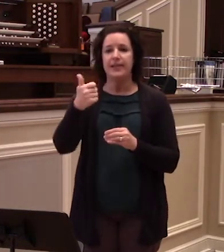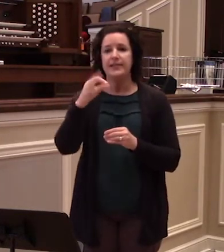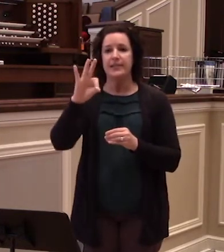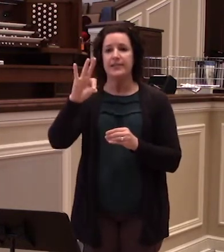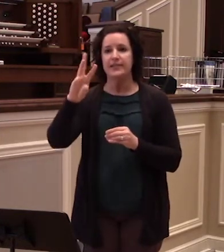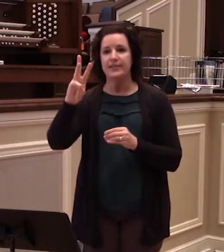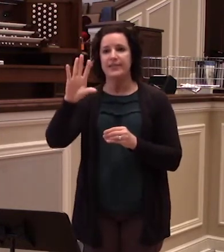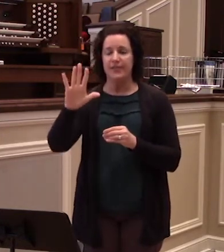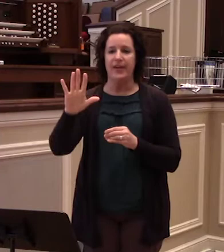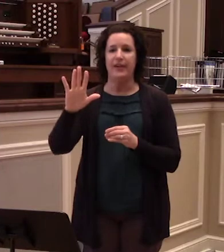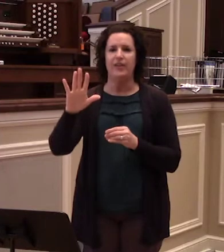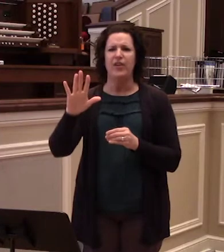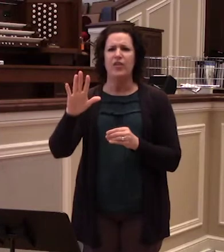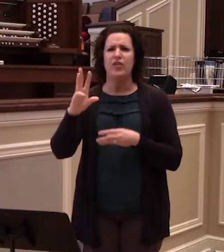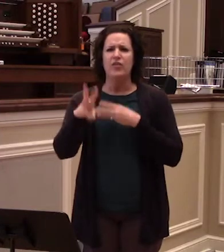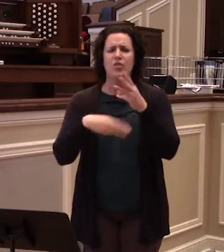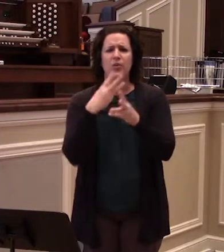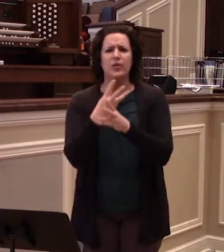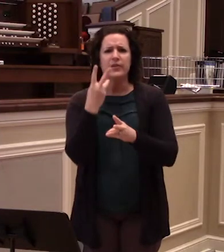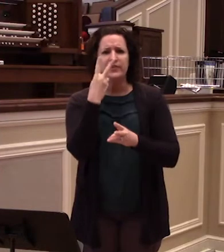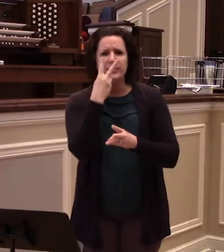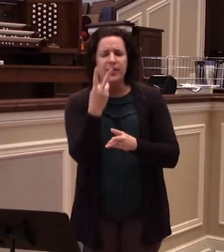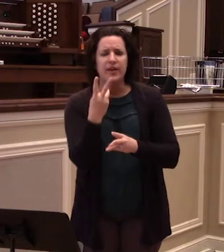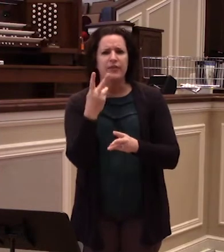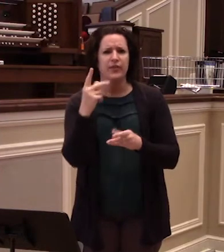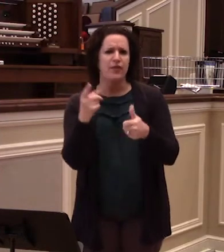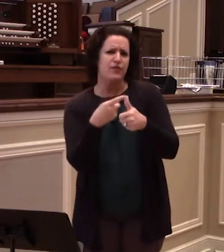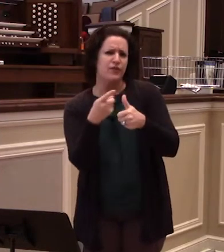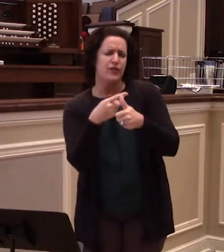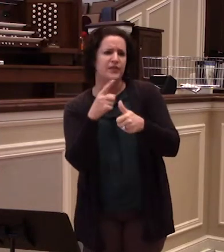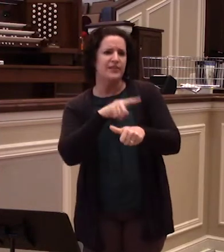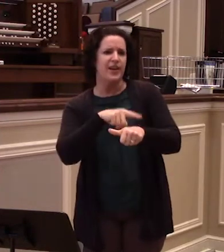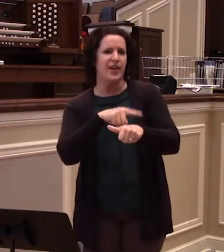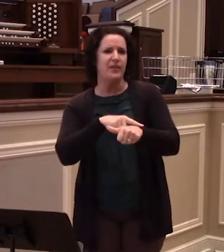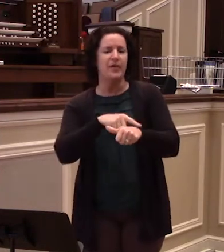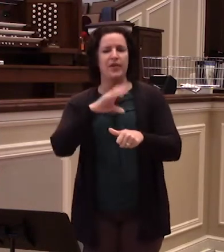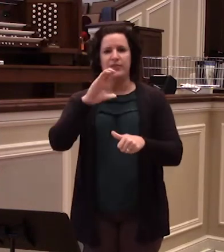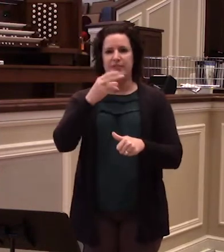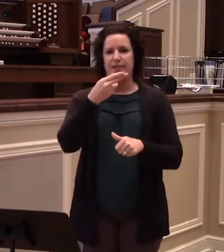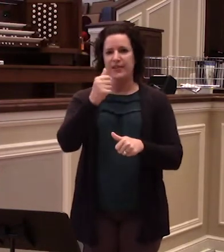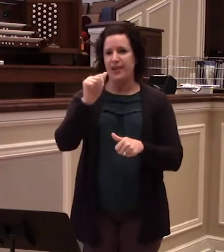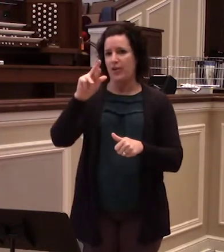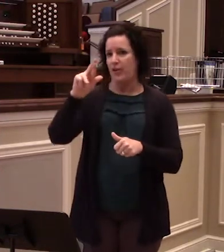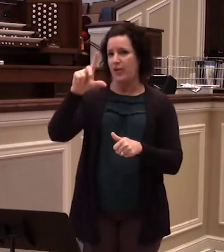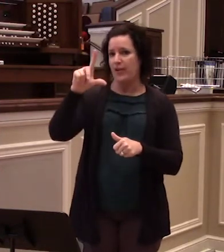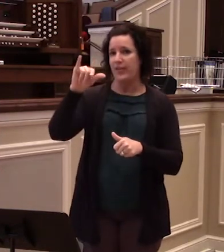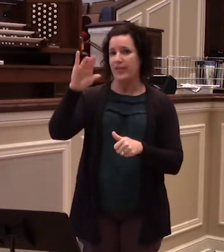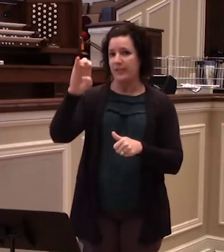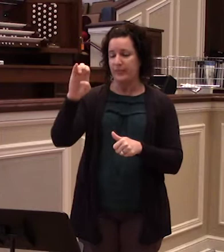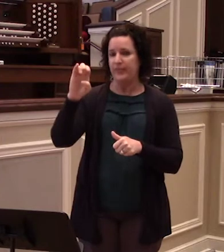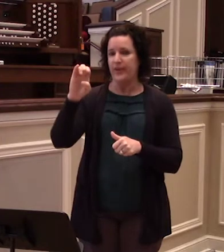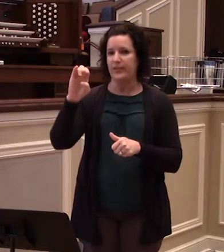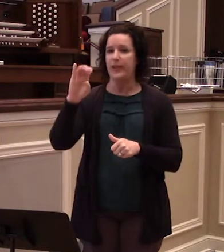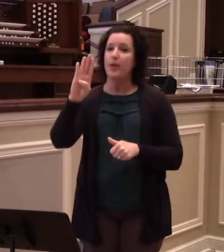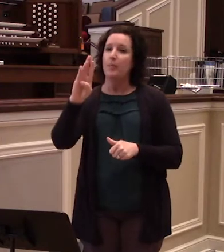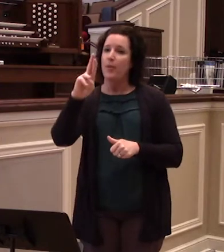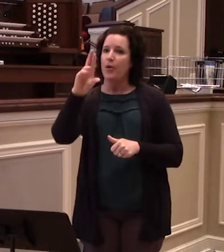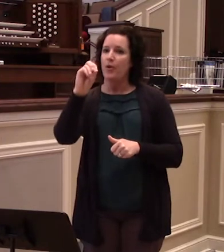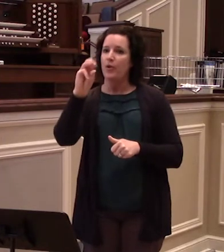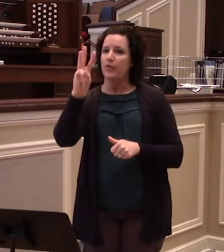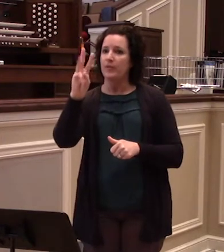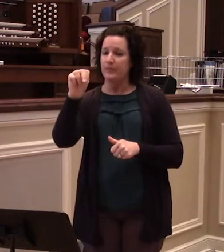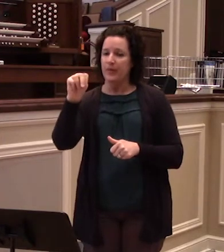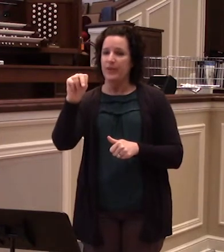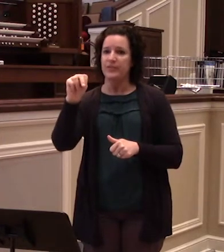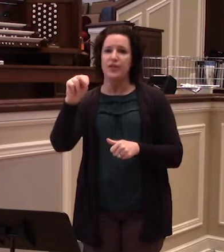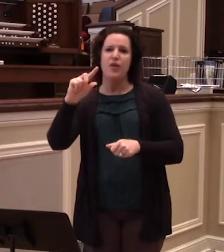Brown Christmas. I don't think you can really get through the rest of the Christmas season properly unless you watch a Charlie Brown